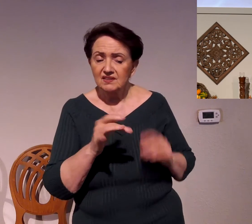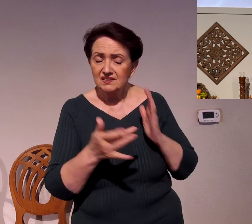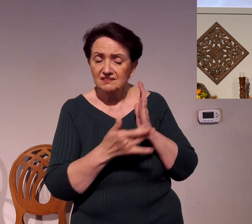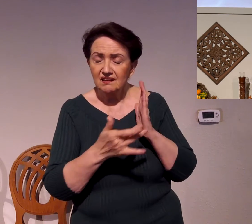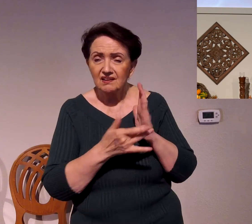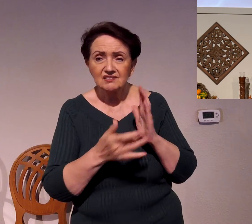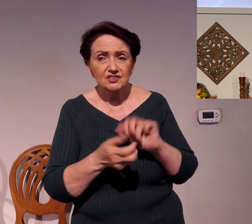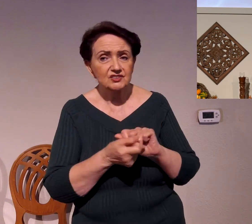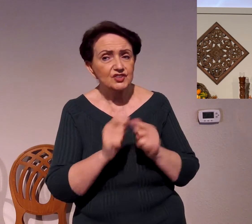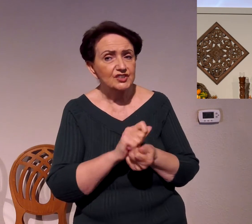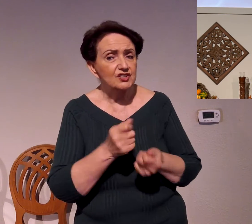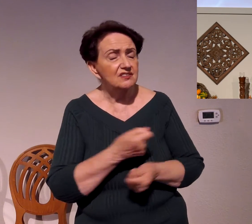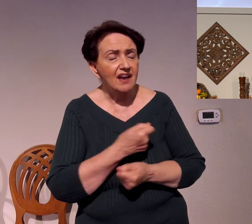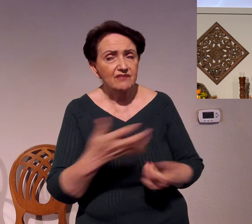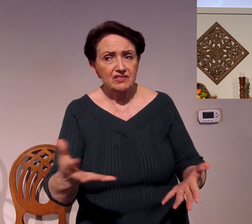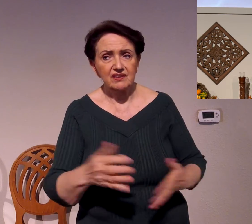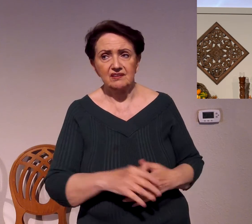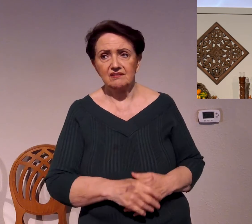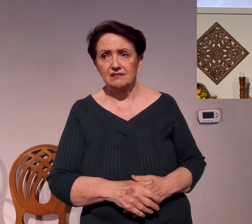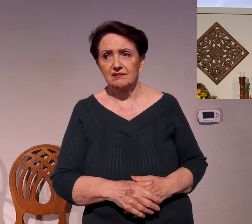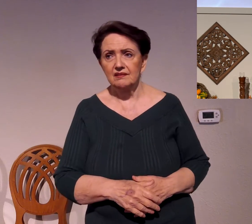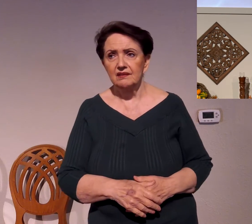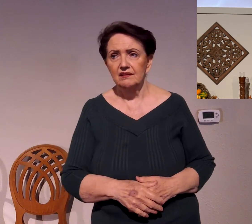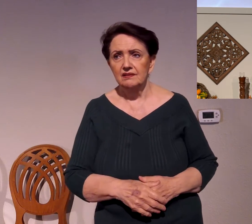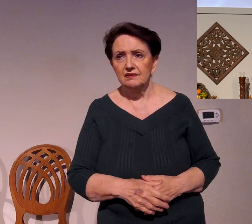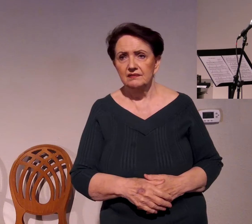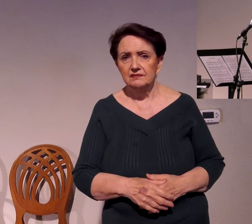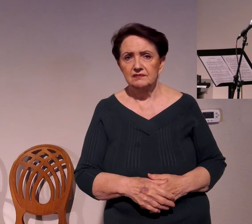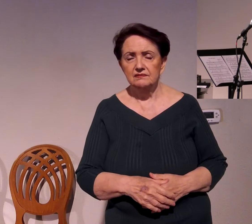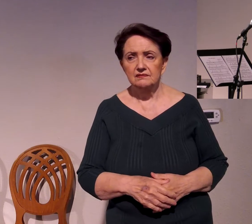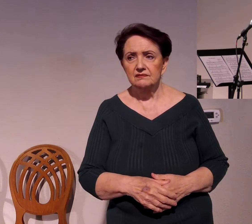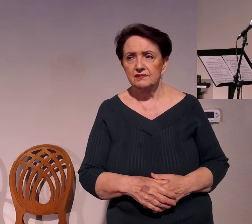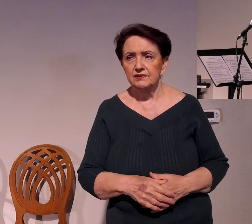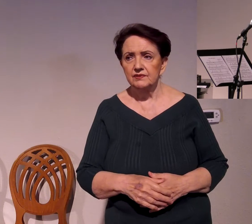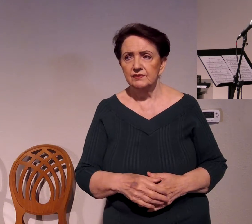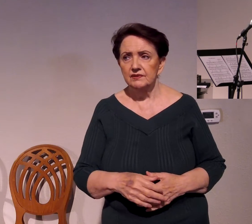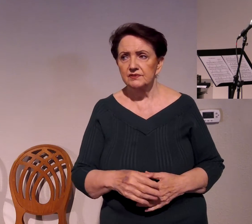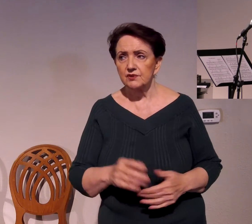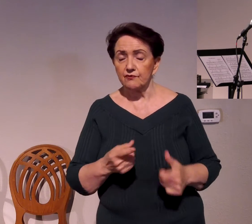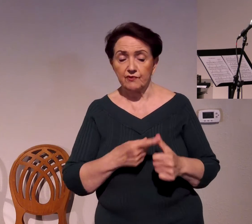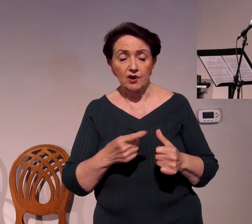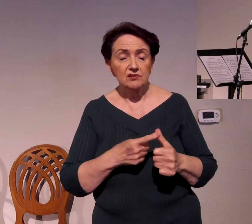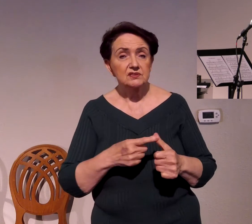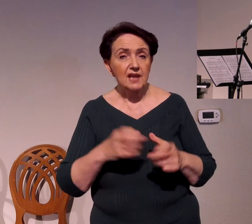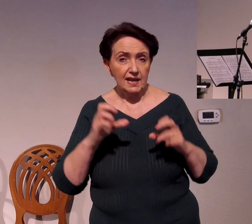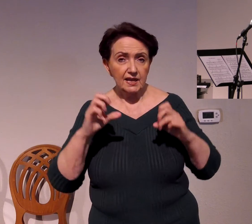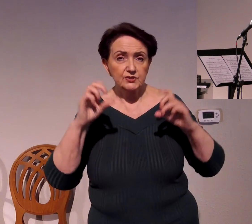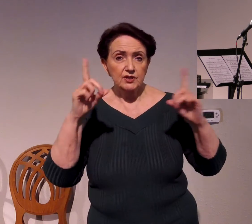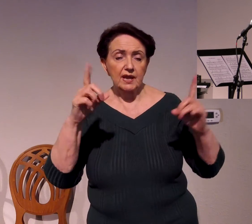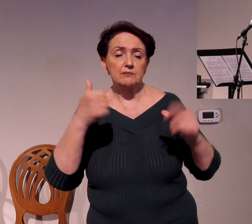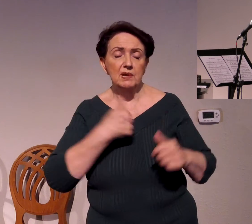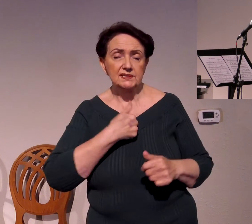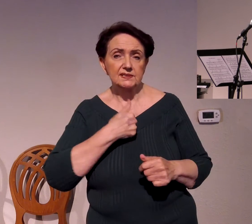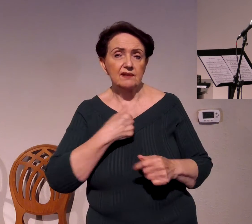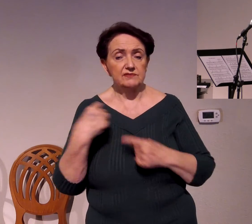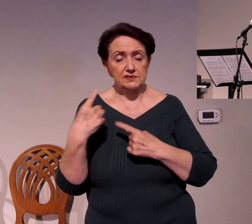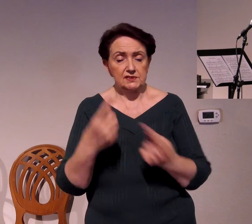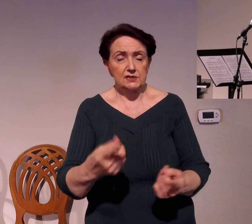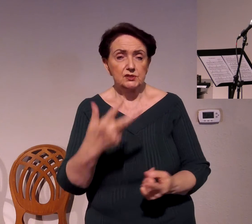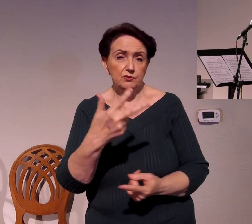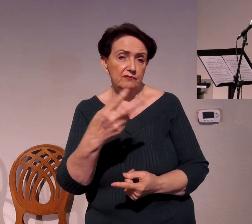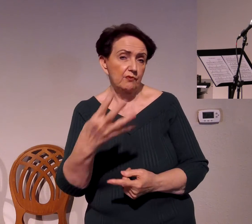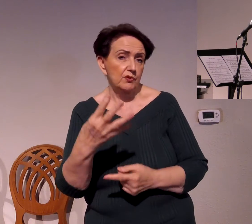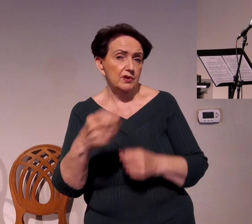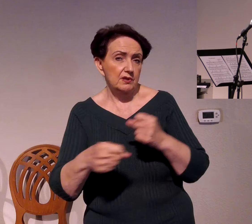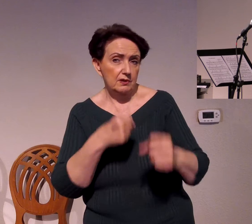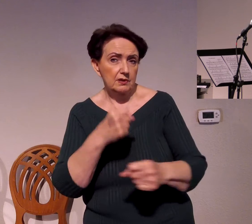everything. And so I have been, what did we say? Educate ourselves. I've been educating myself for the last 3 or 4 years to make friends